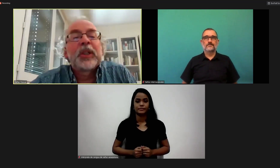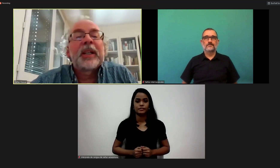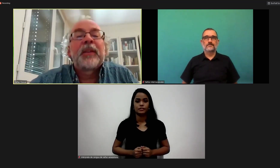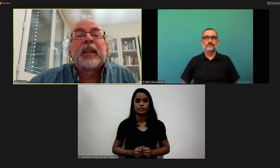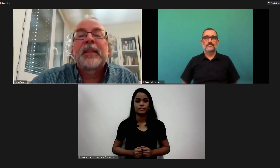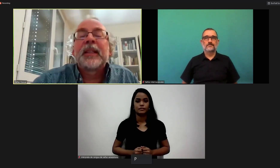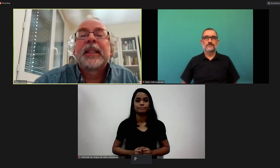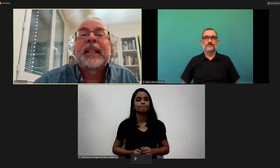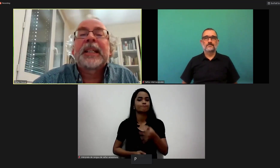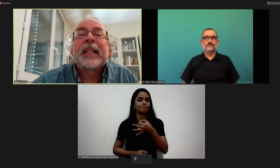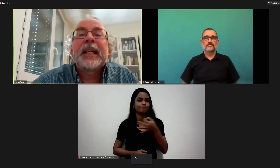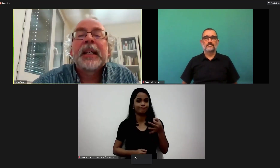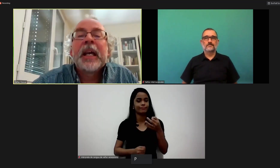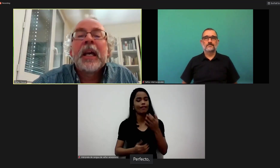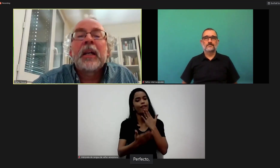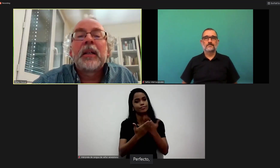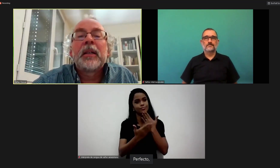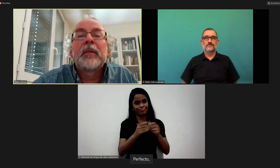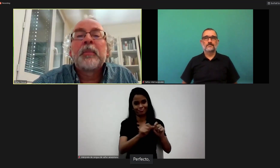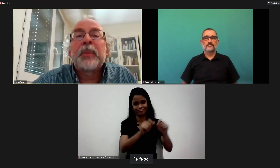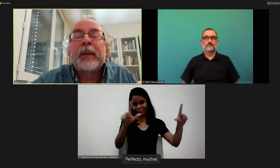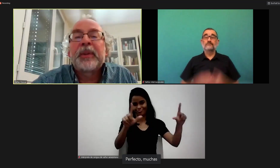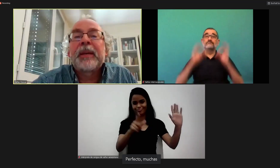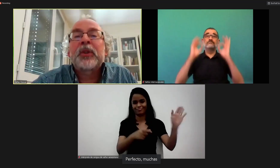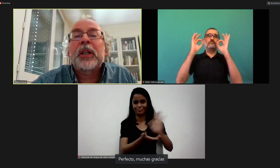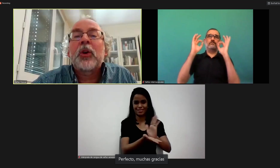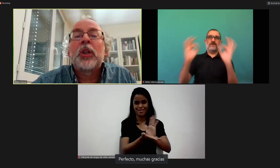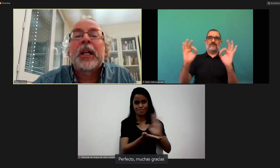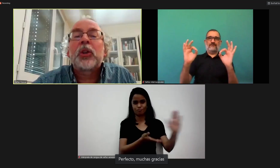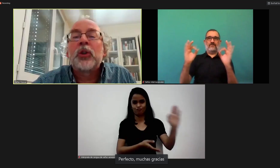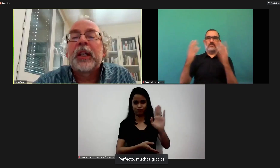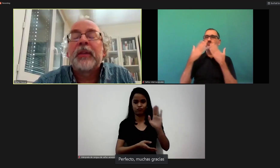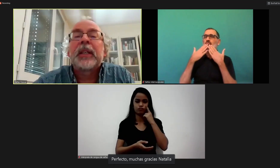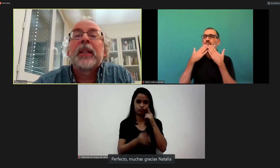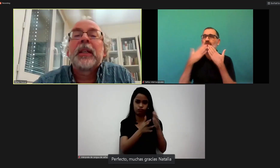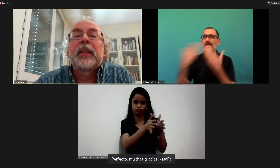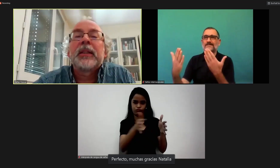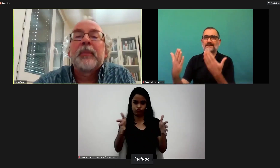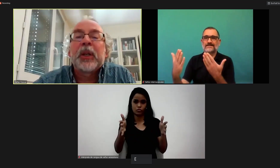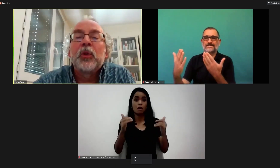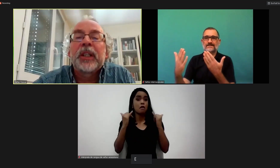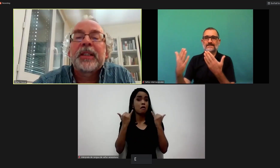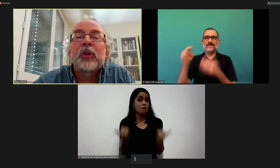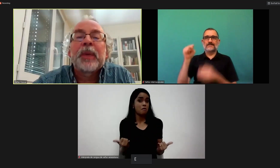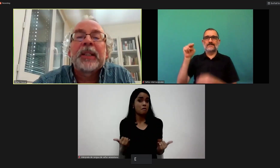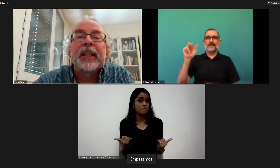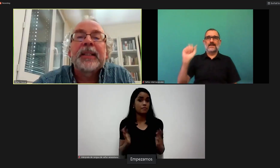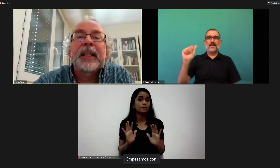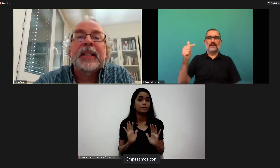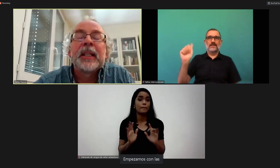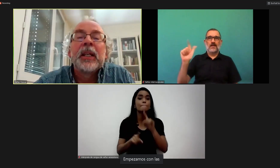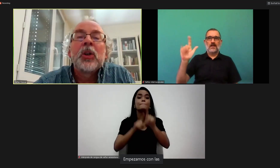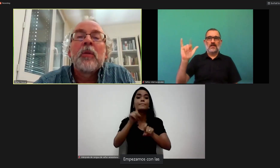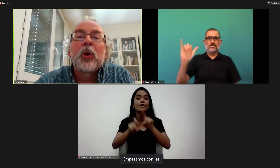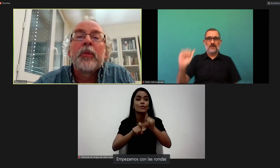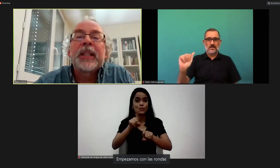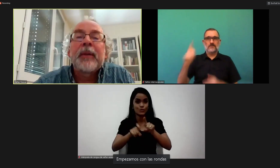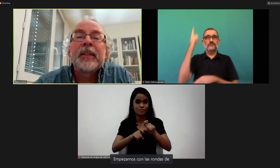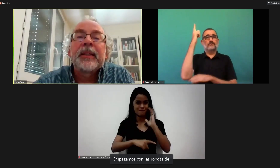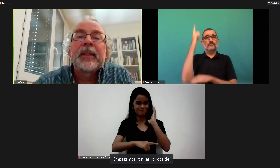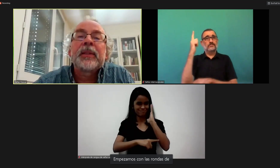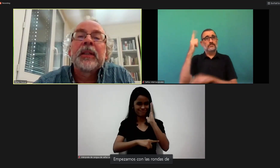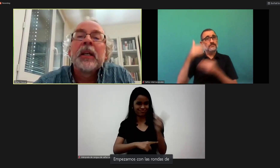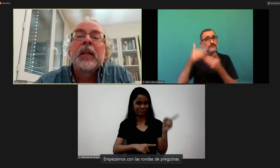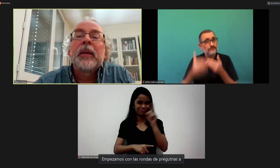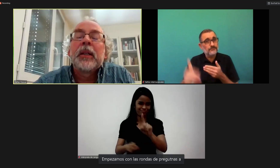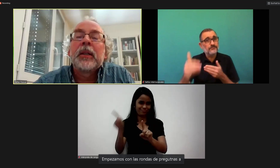Perfecto. Muchas gracias, Natalia. Empezamos ahora con la ronda de preguntas a los panelistas. Como